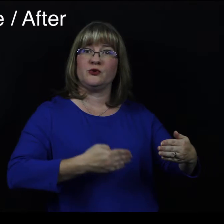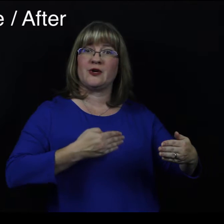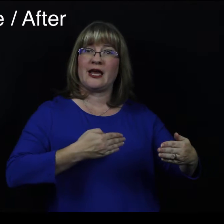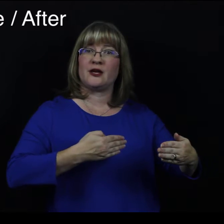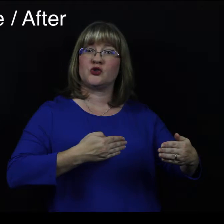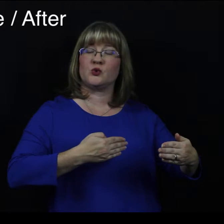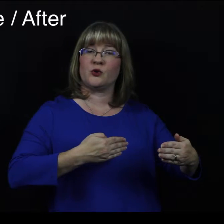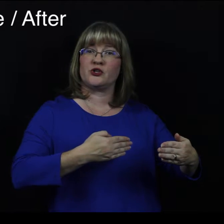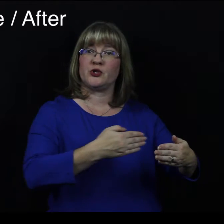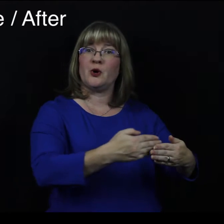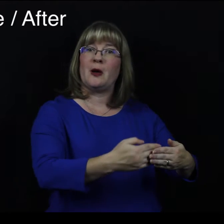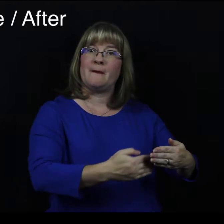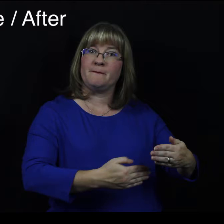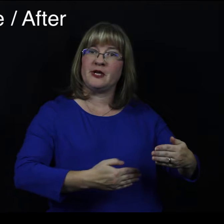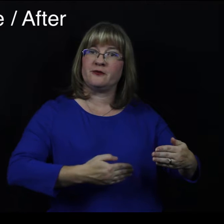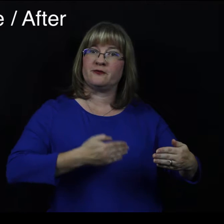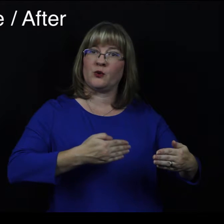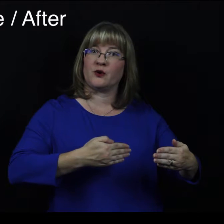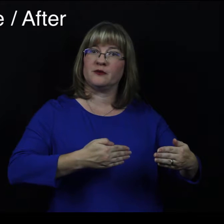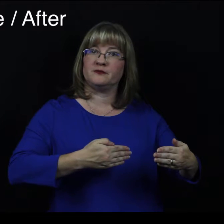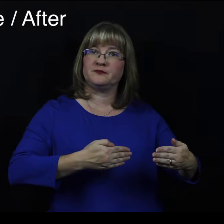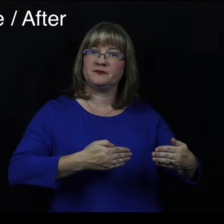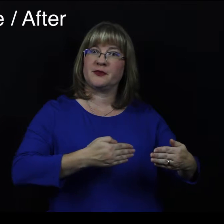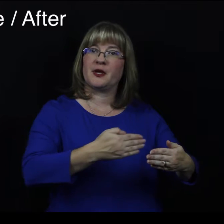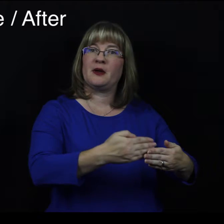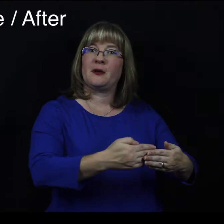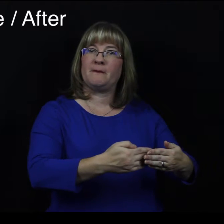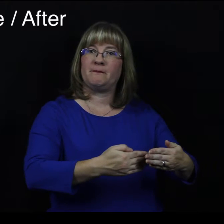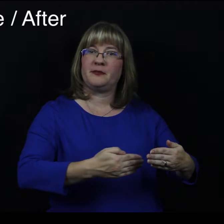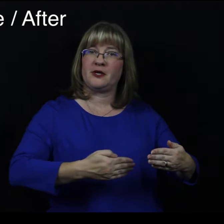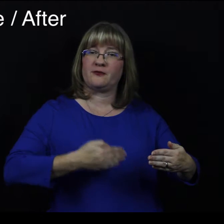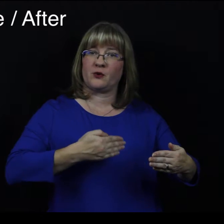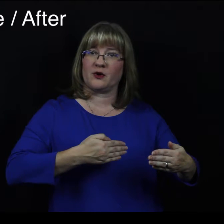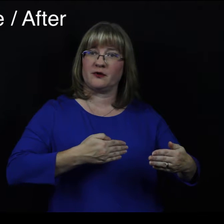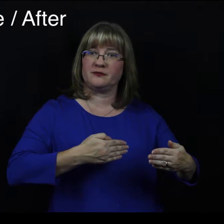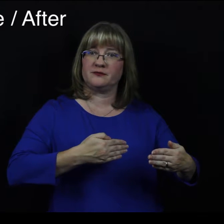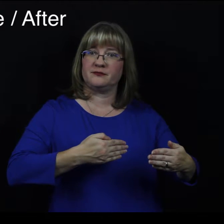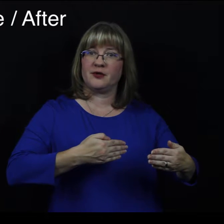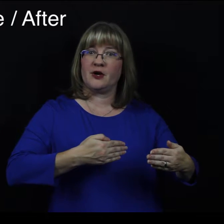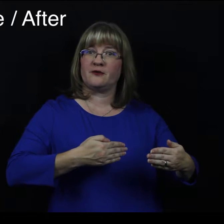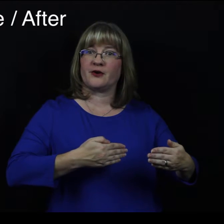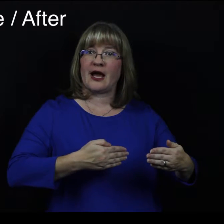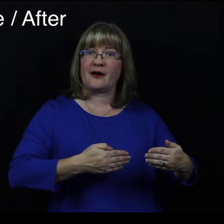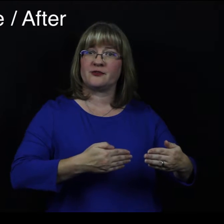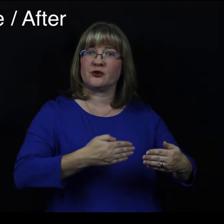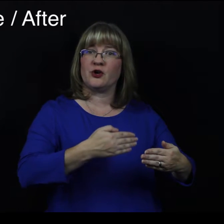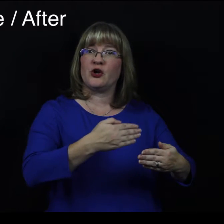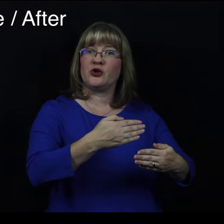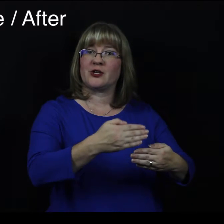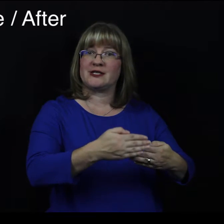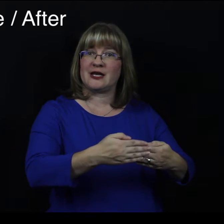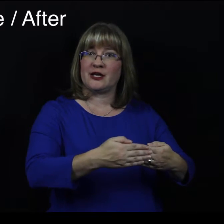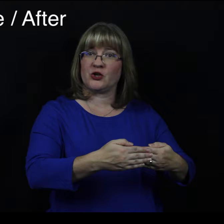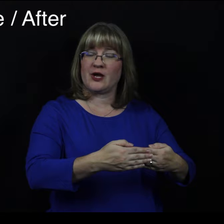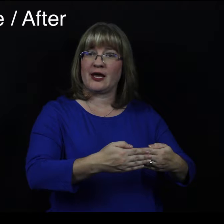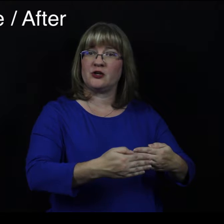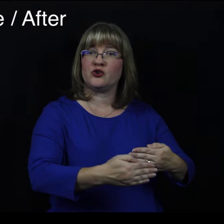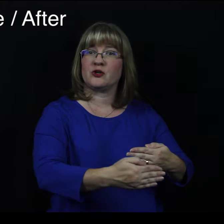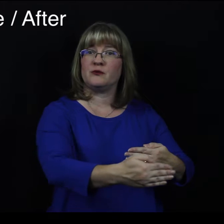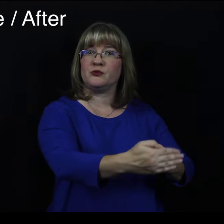move a hand towards you. Before, before. For after, you're going to take your hand and you're going to